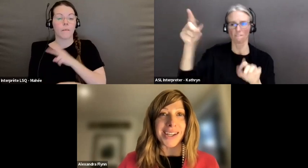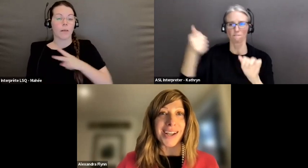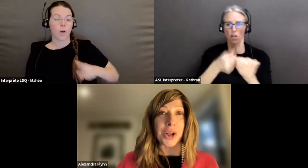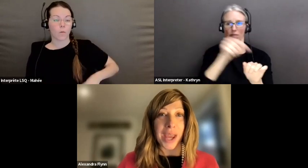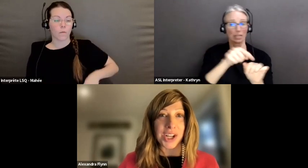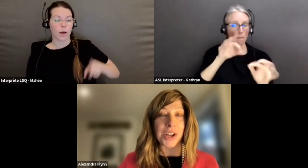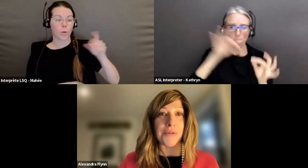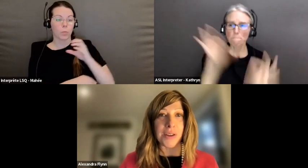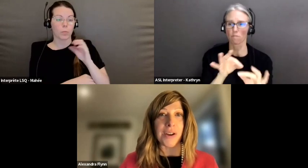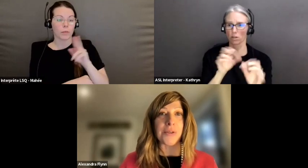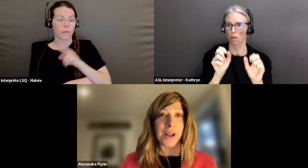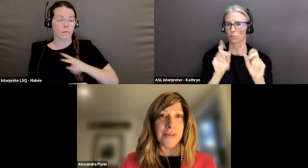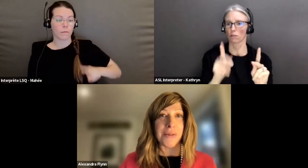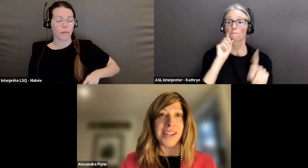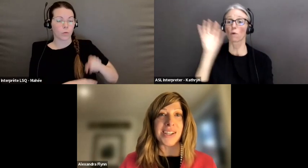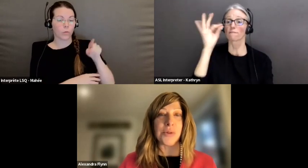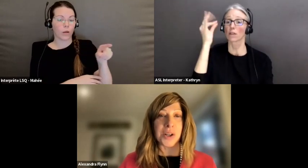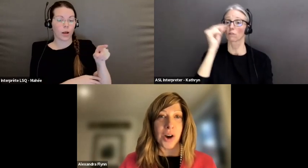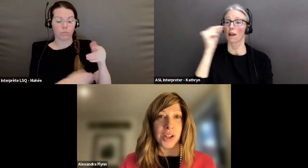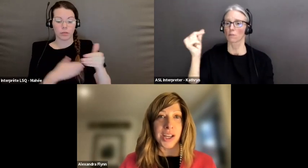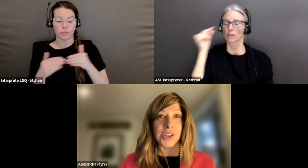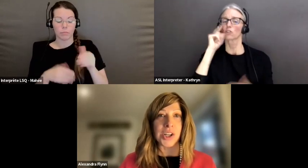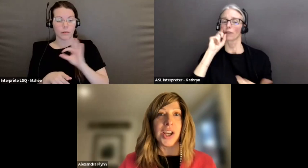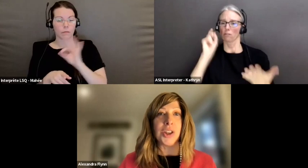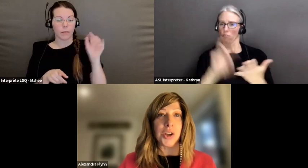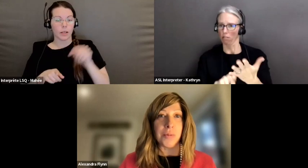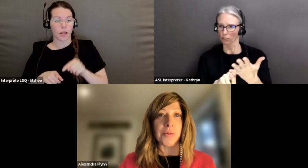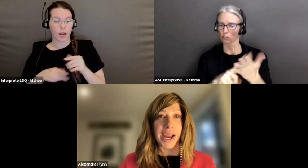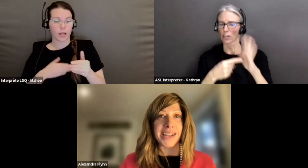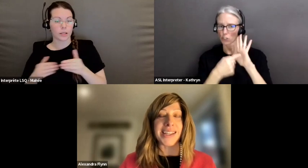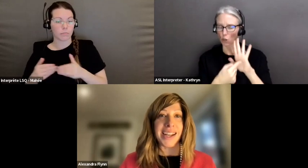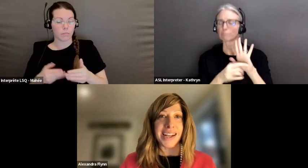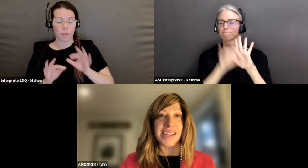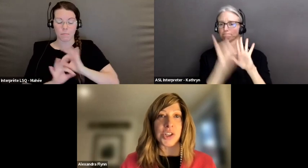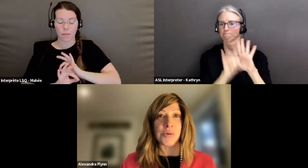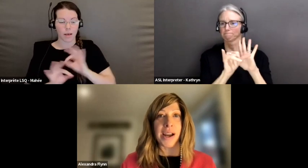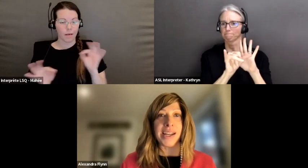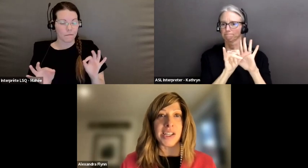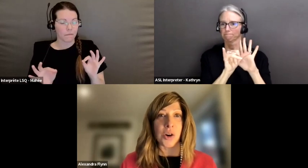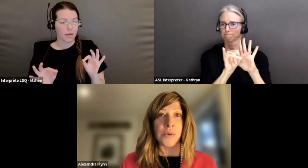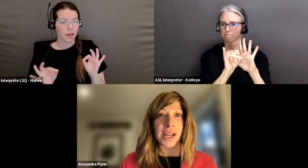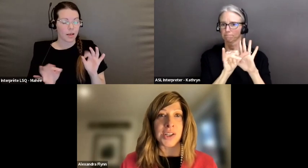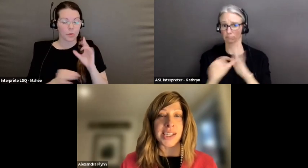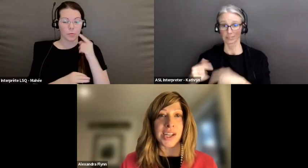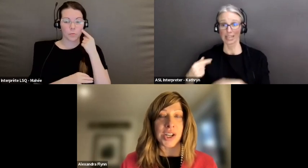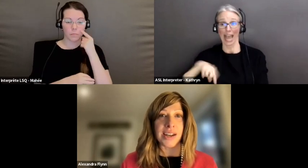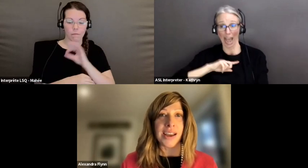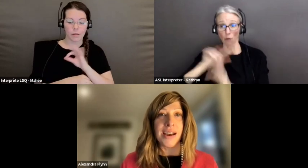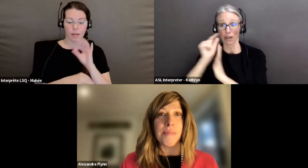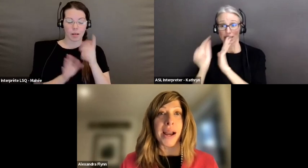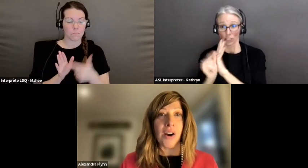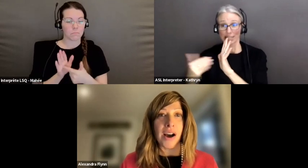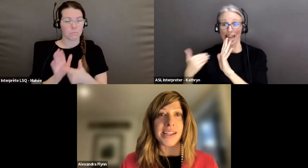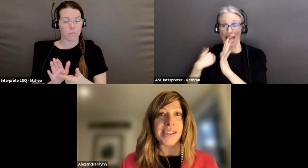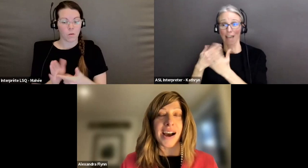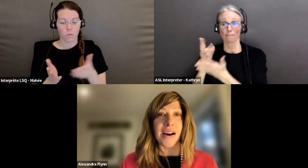perfect location for the federal government to acknowledge the human rights that it has enshrined in its own legislation